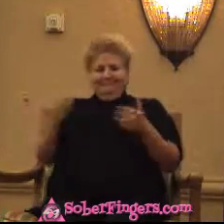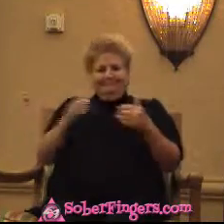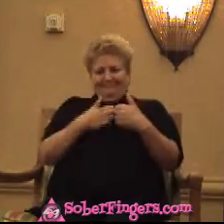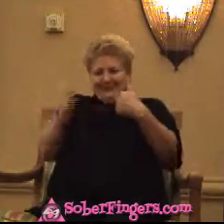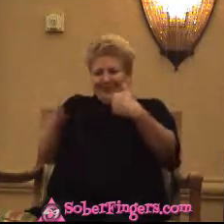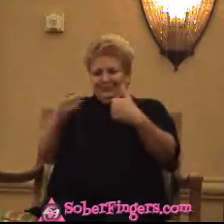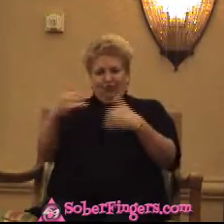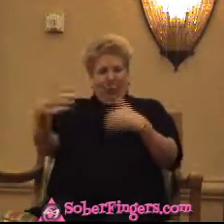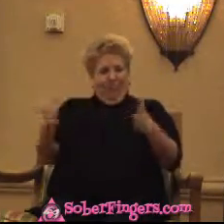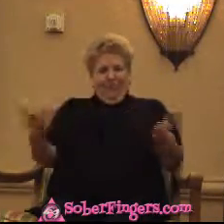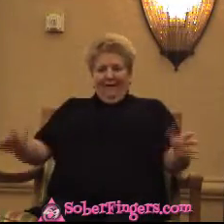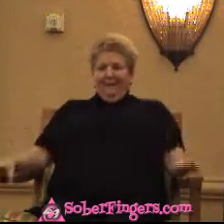Anyway,